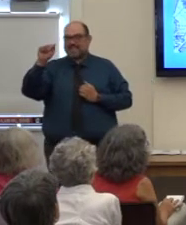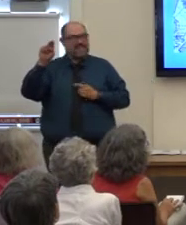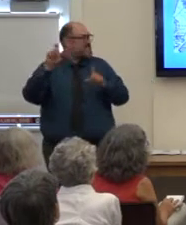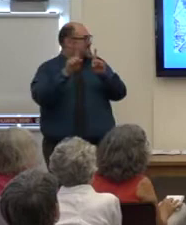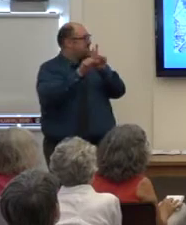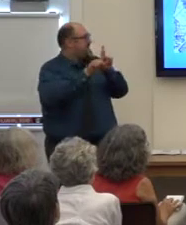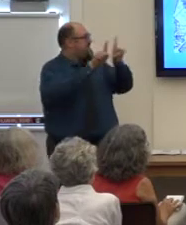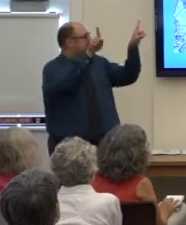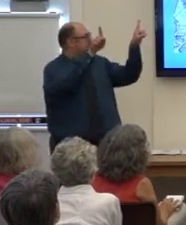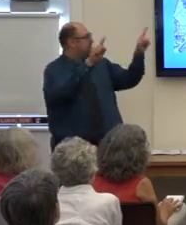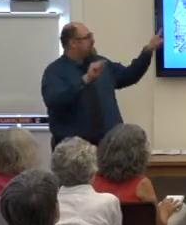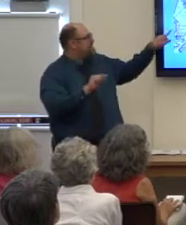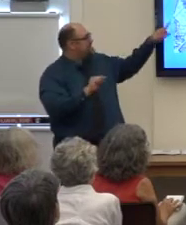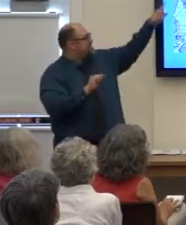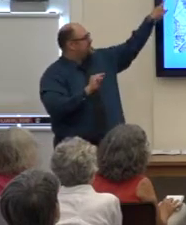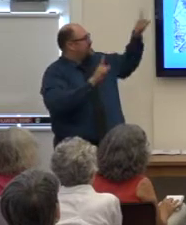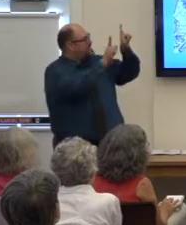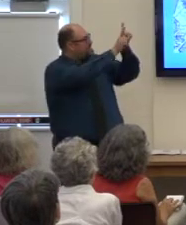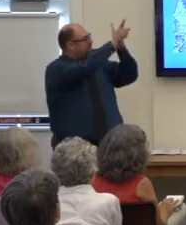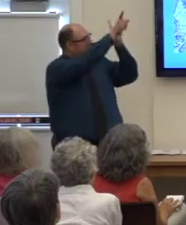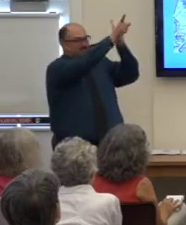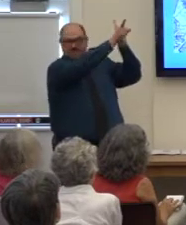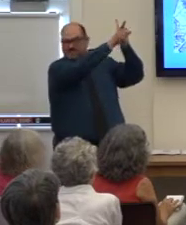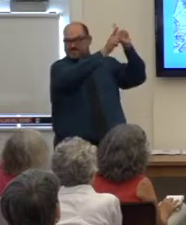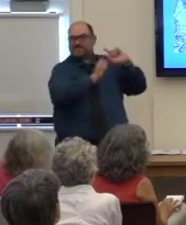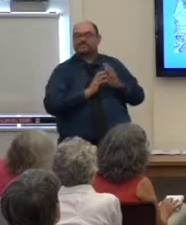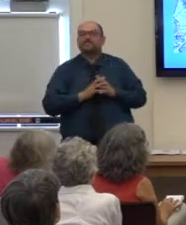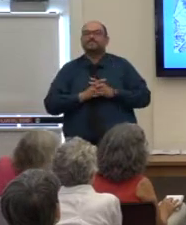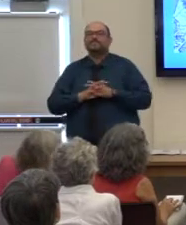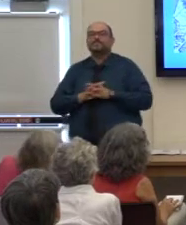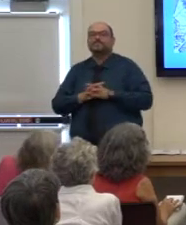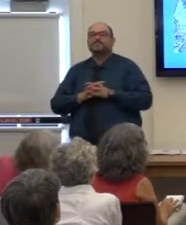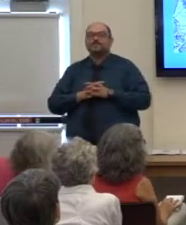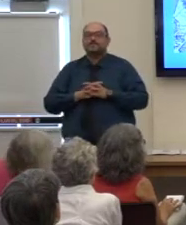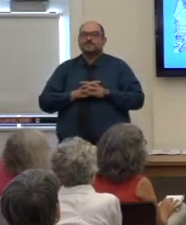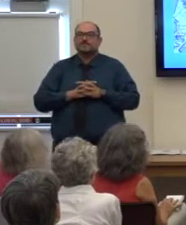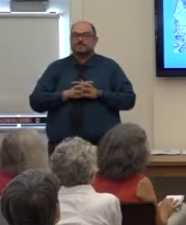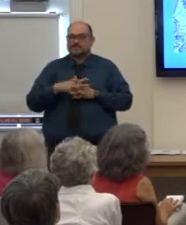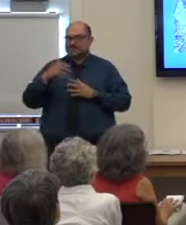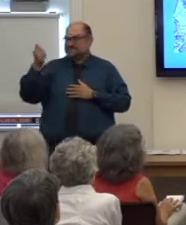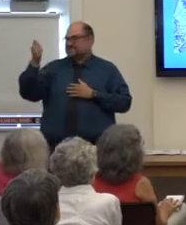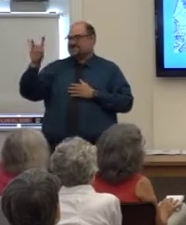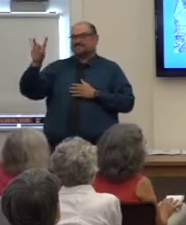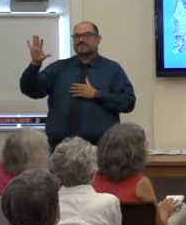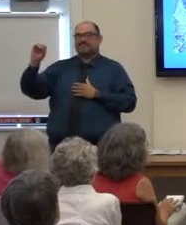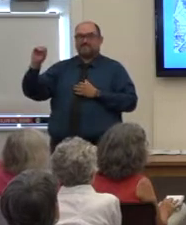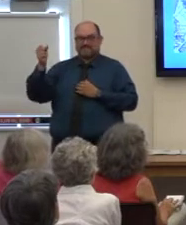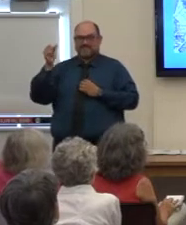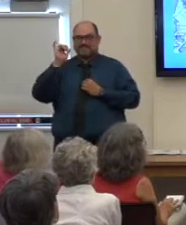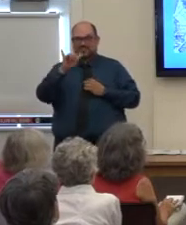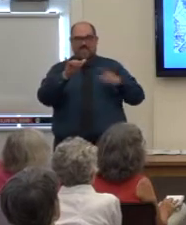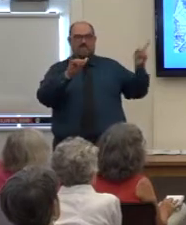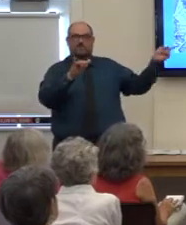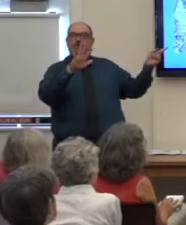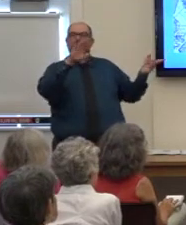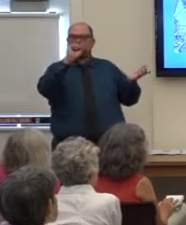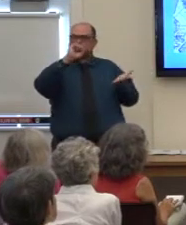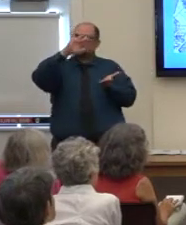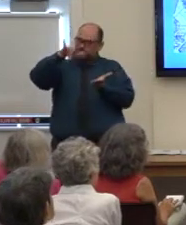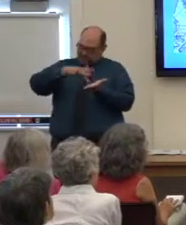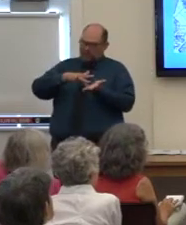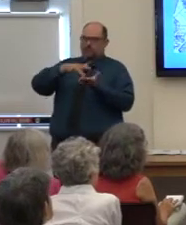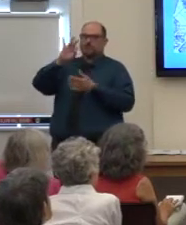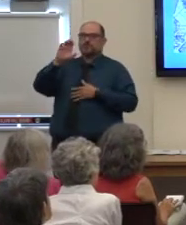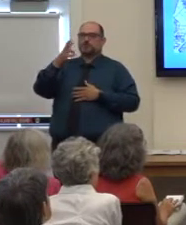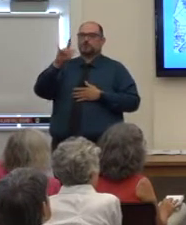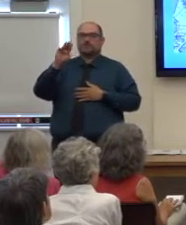the mid-19th century, was Chilmark Center. And really, haven't you always wondered why Meeting House